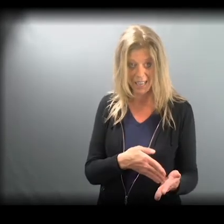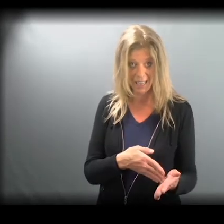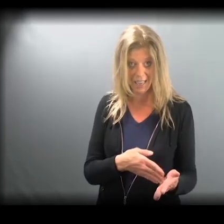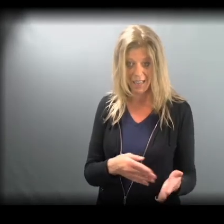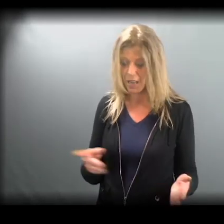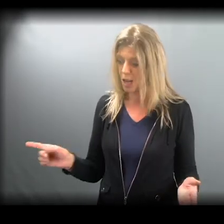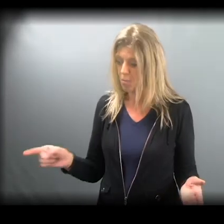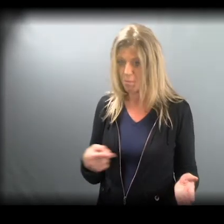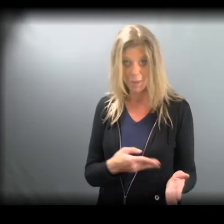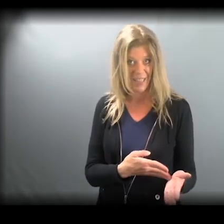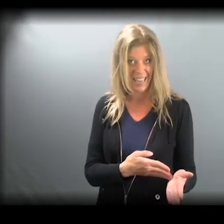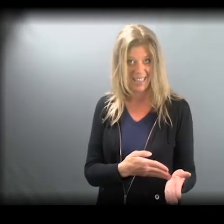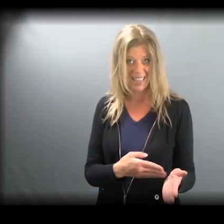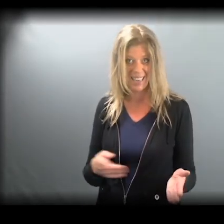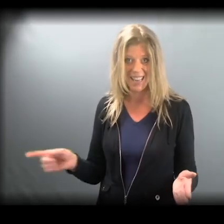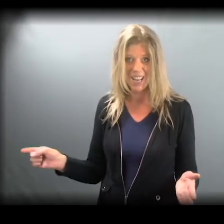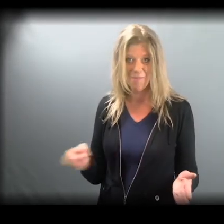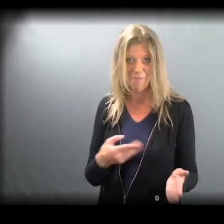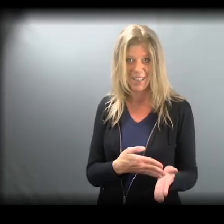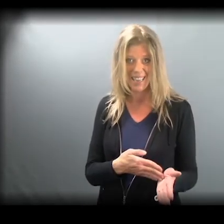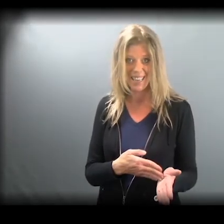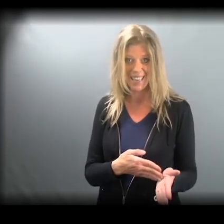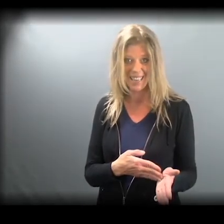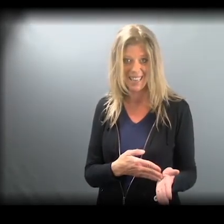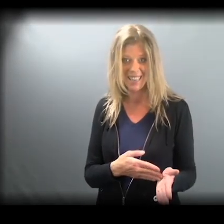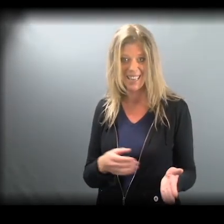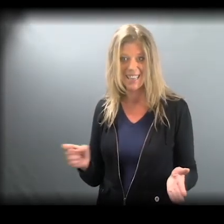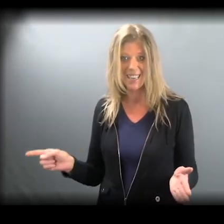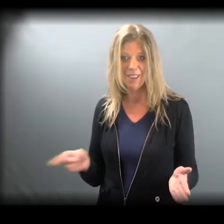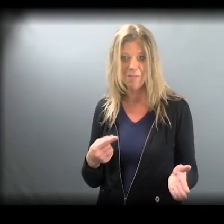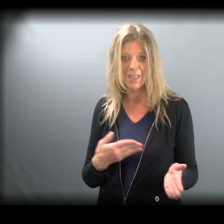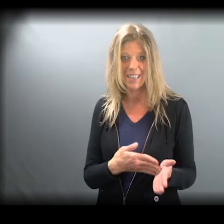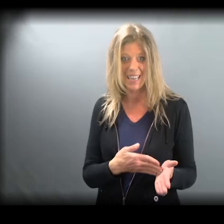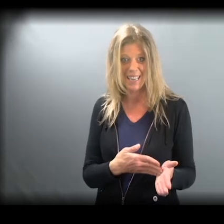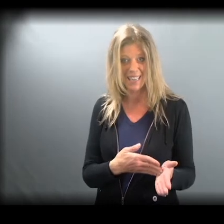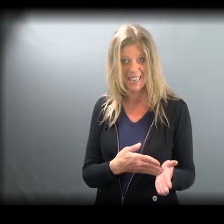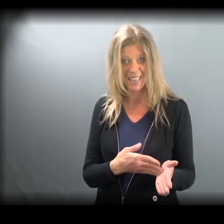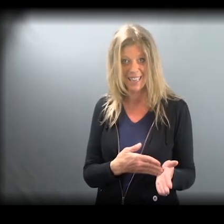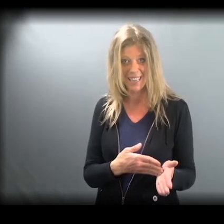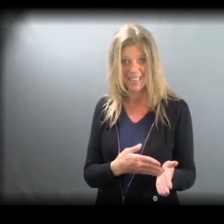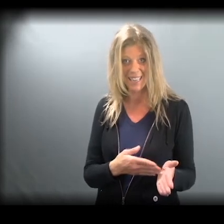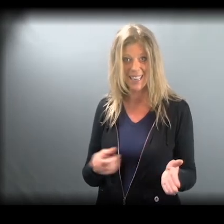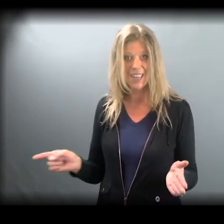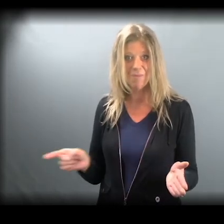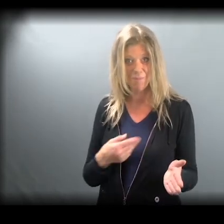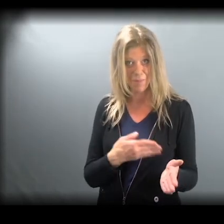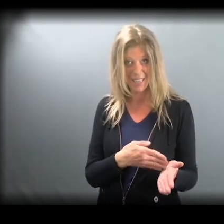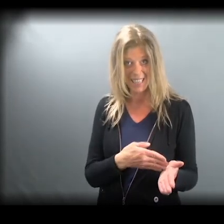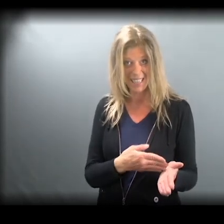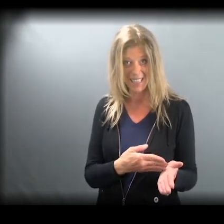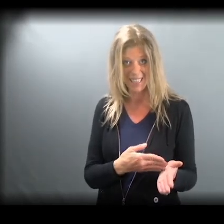Million, million, million, million, million,